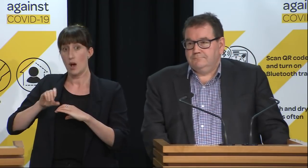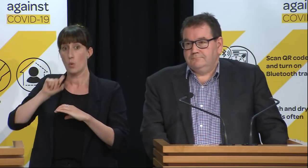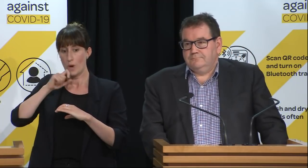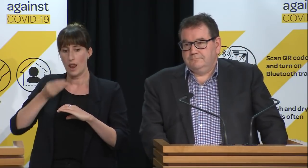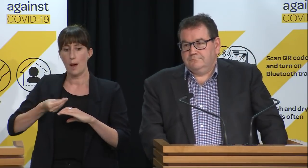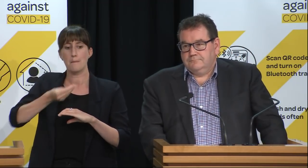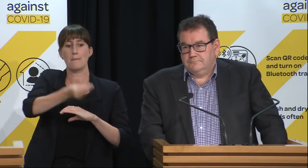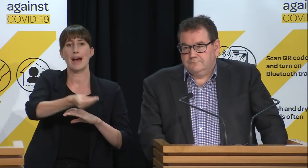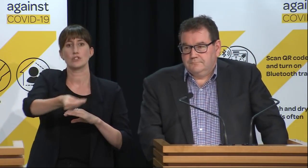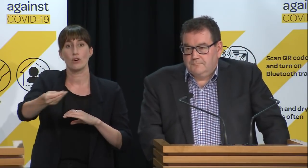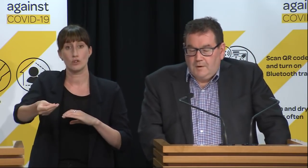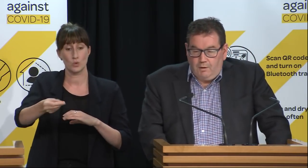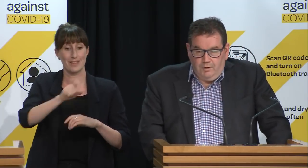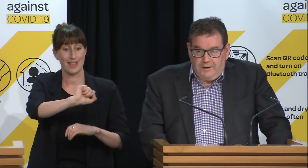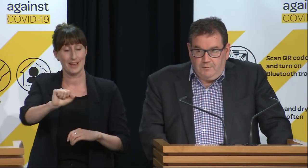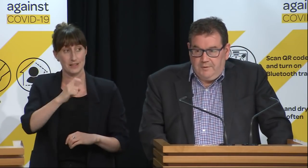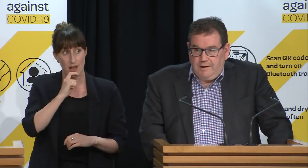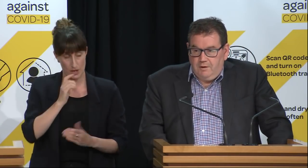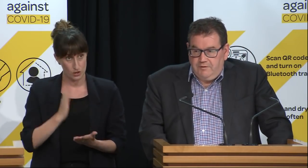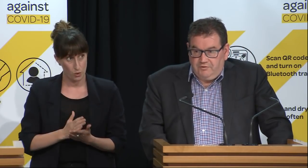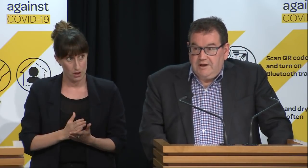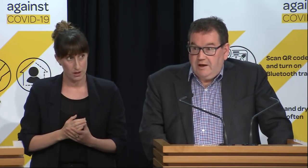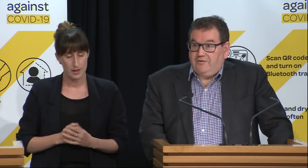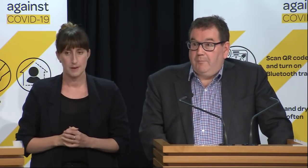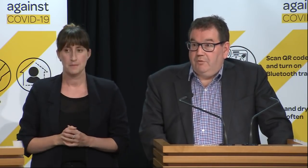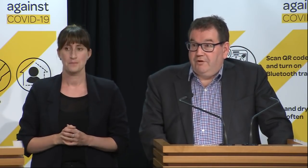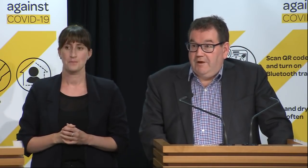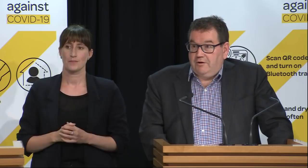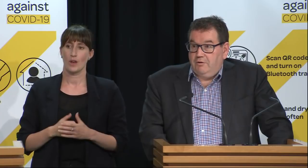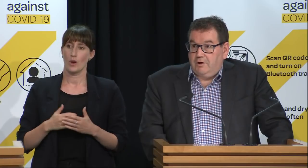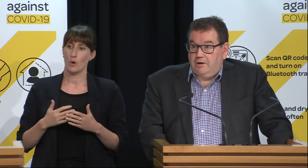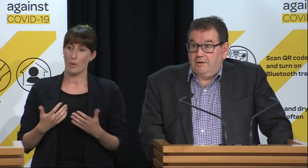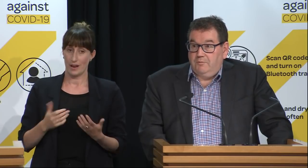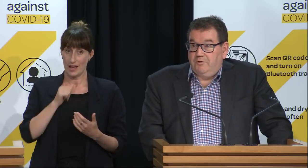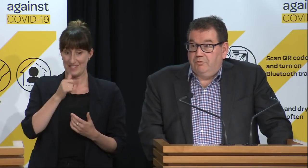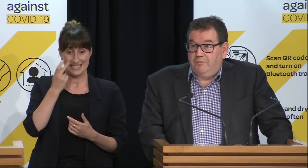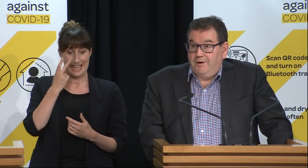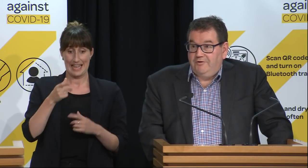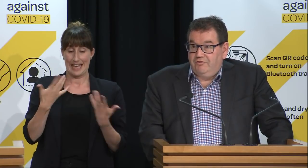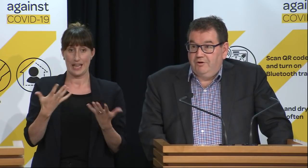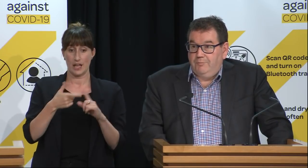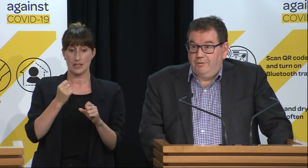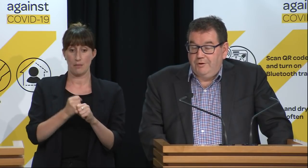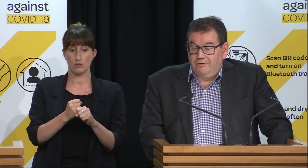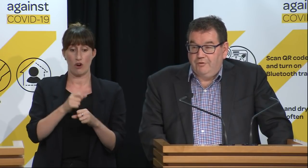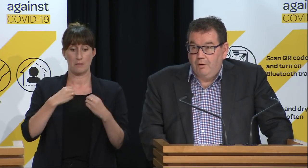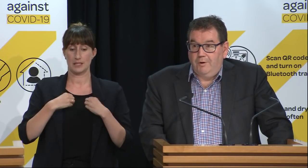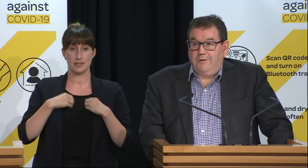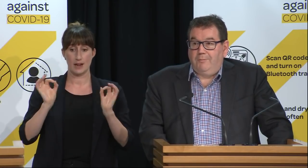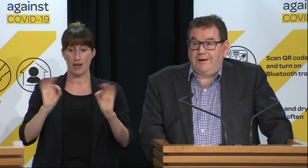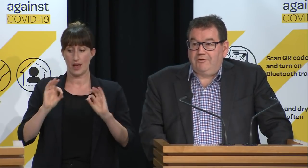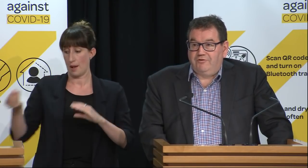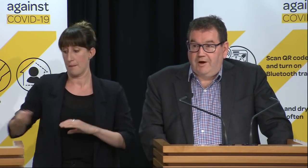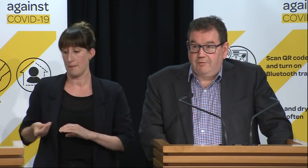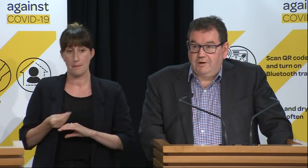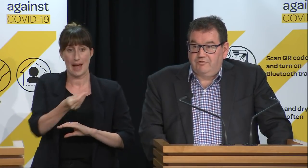it's not just being kept by the companies? Oh, well, if there is any examples of that occurring, I'd like them to be drawn to my attention. Employers know what